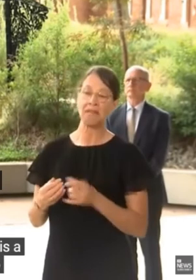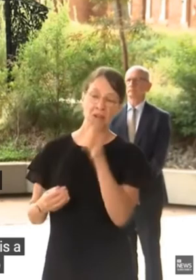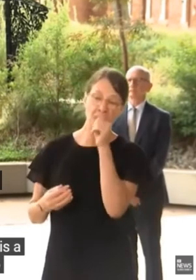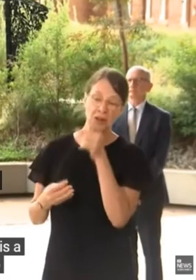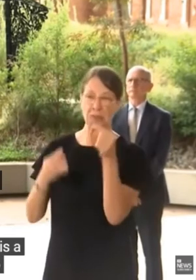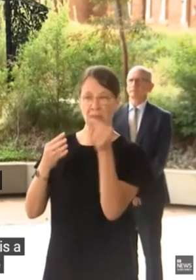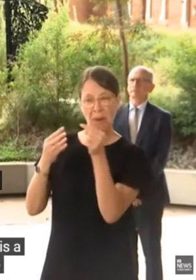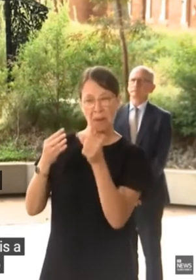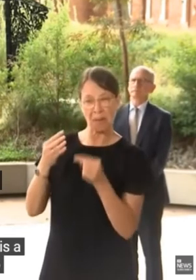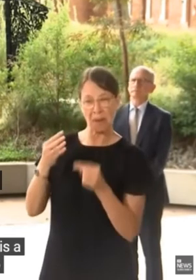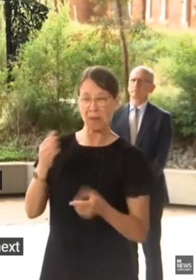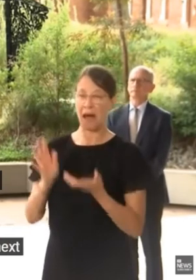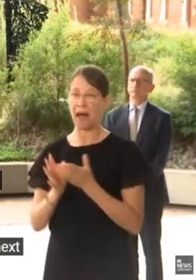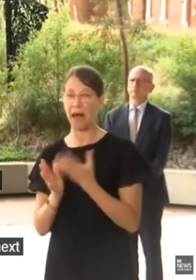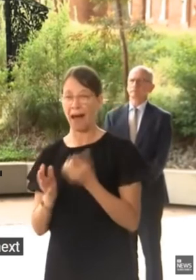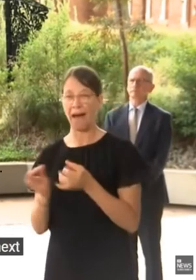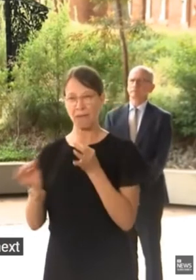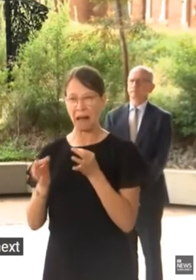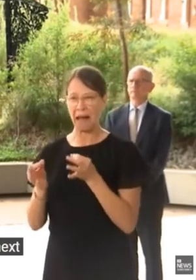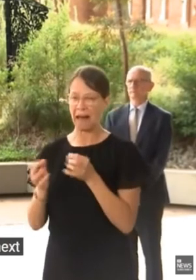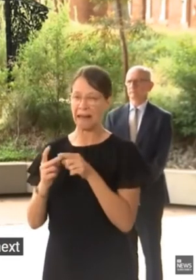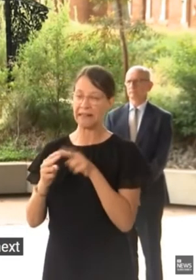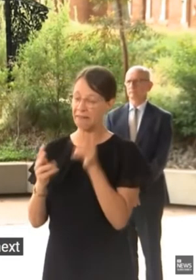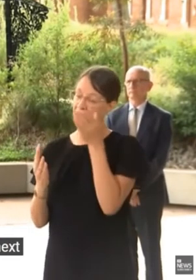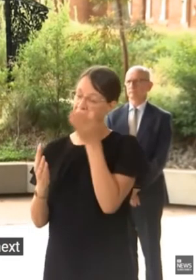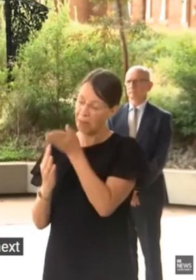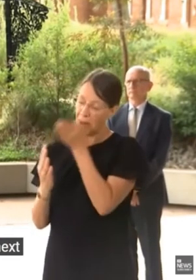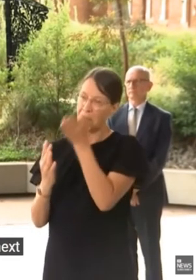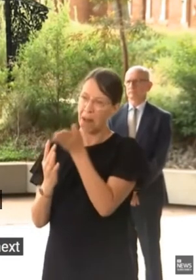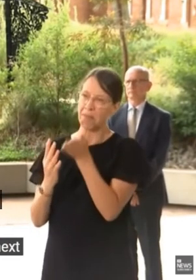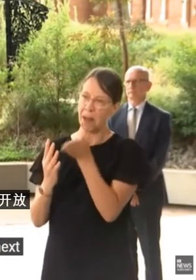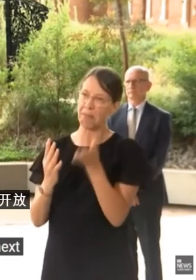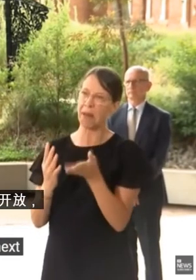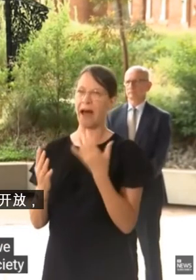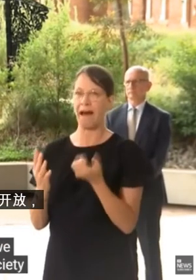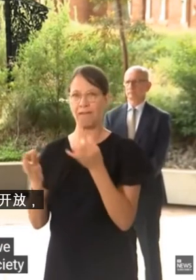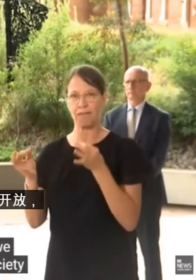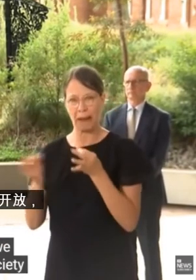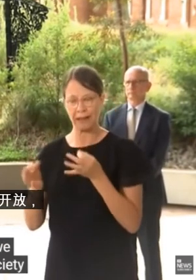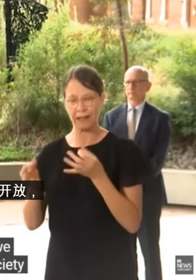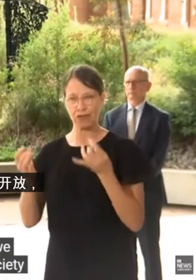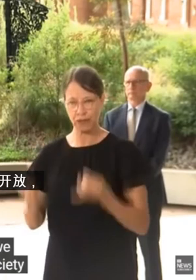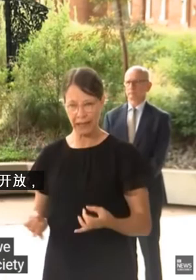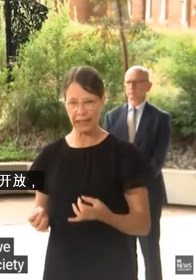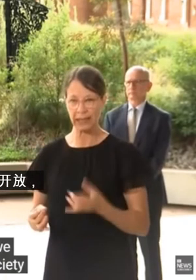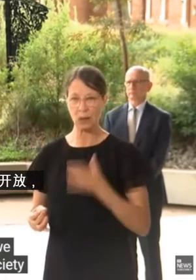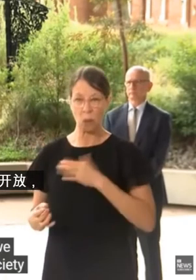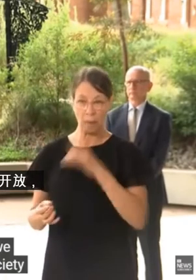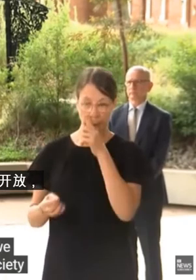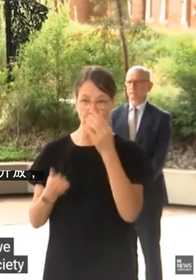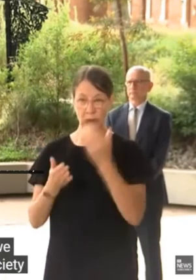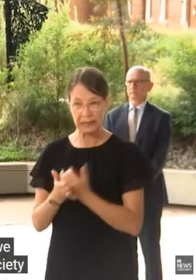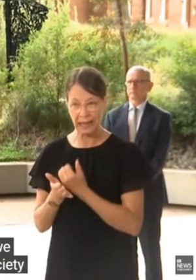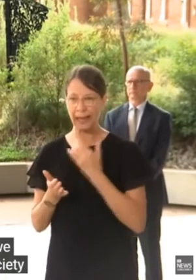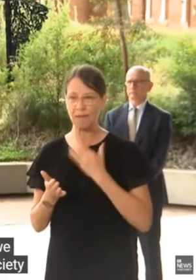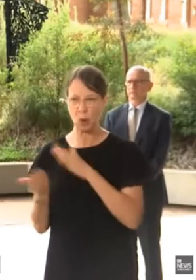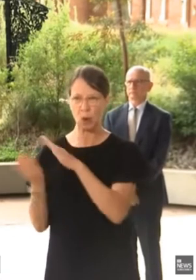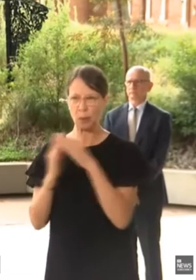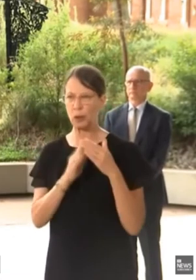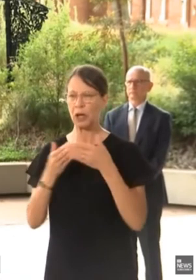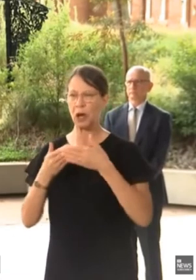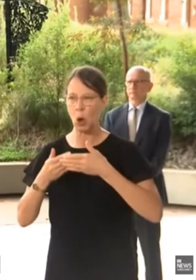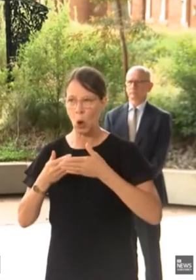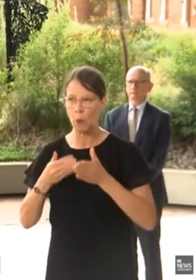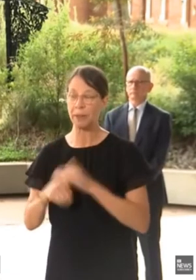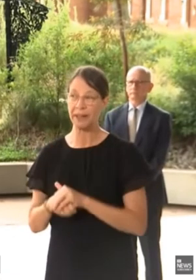come next, plan for the future, and ensure that we keep people safe, we keep society open, and by doing that, we'll come out stronger, just